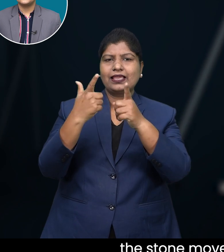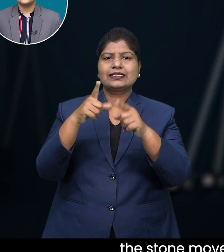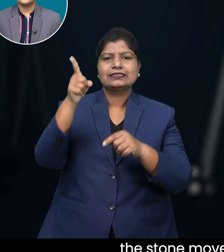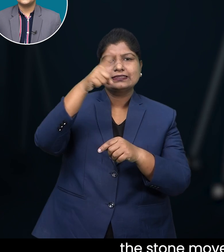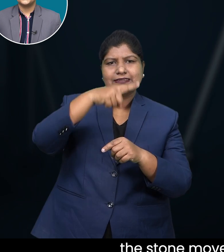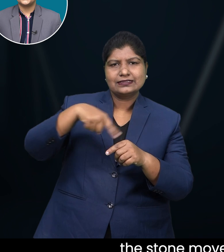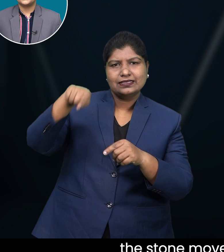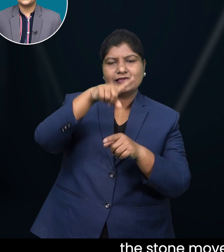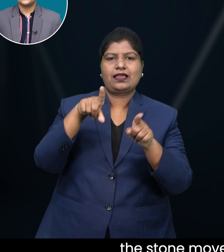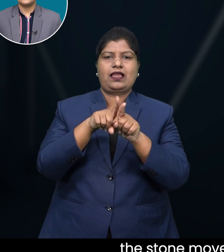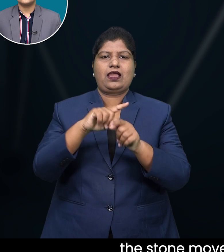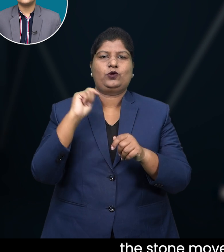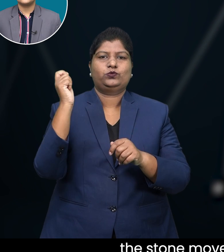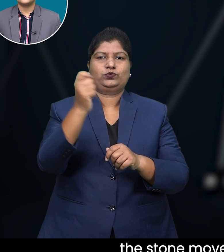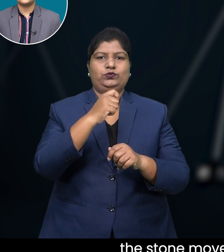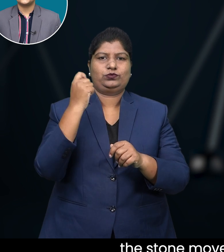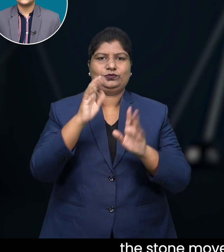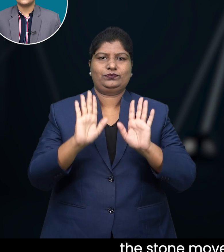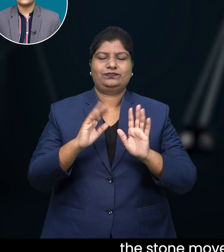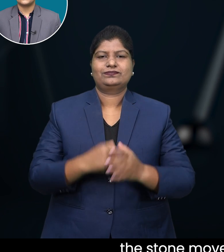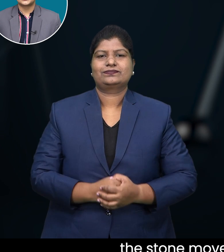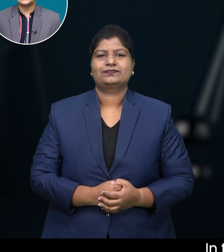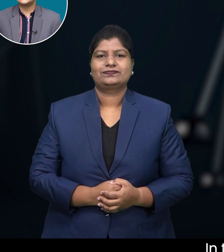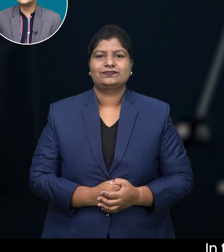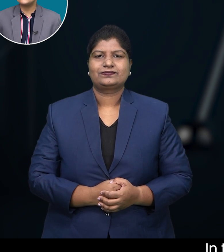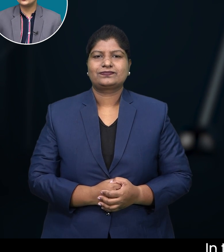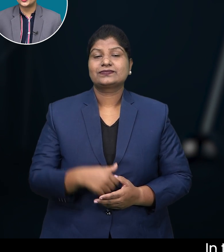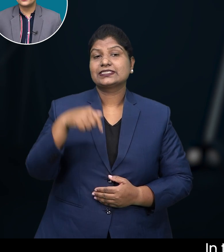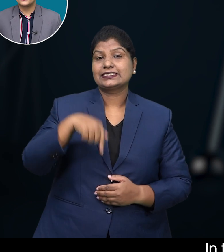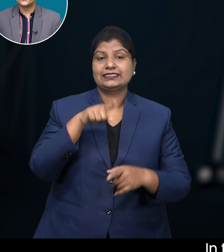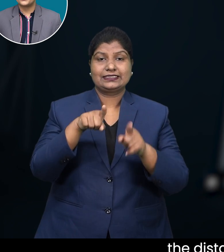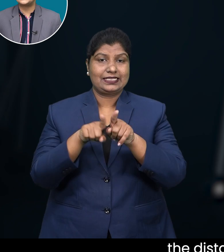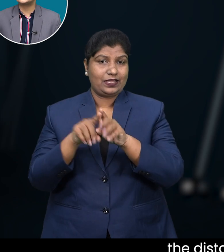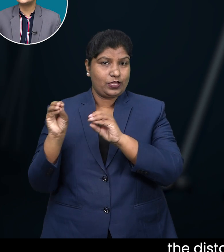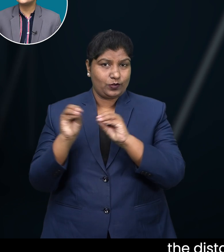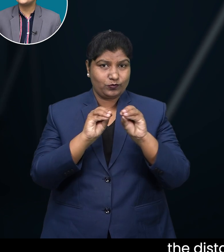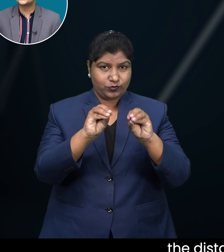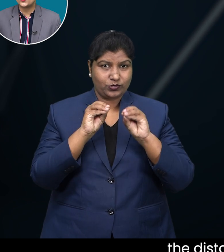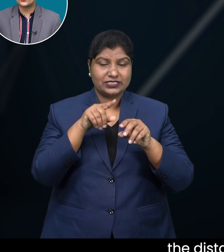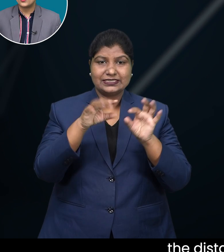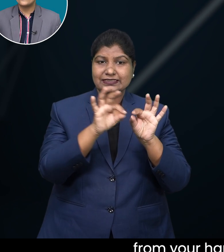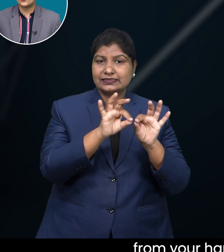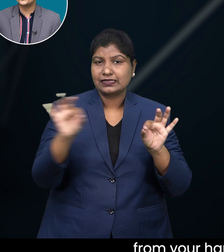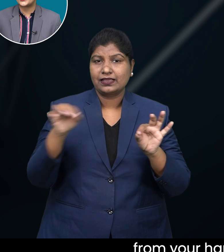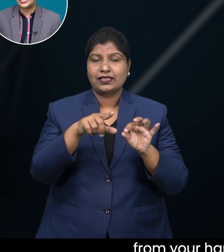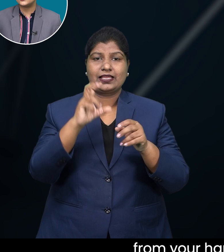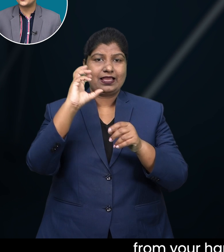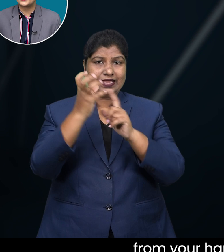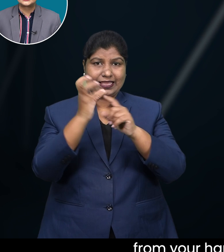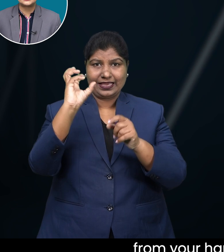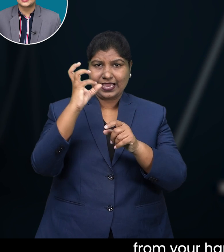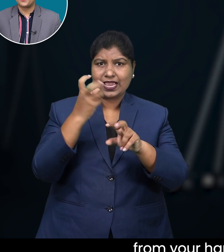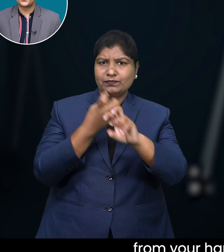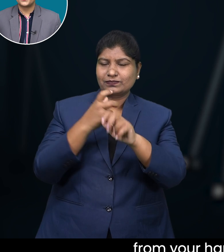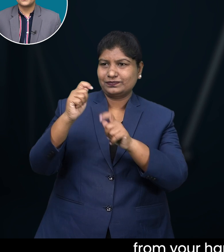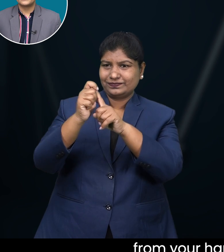In this motion, the distance of the stone from your hand